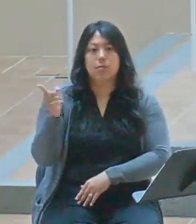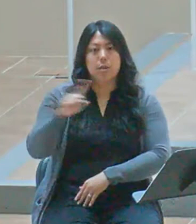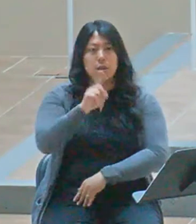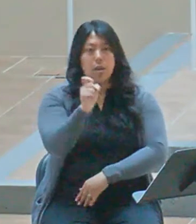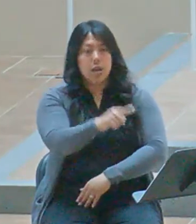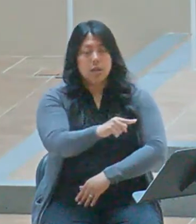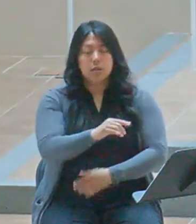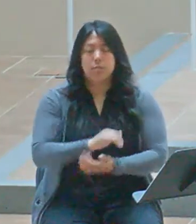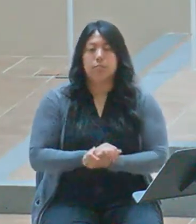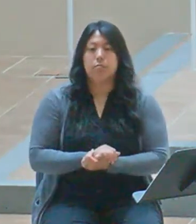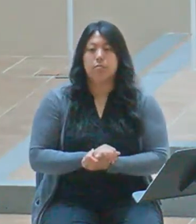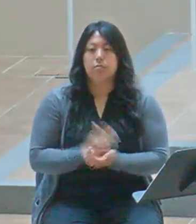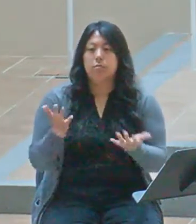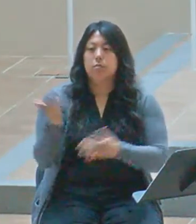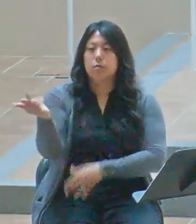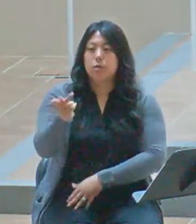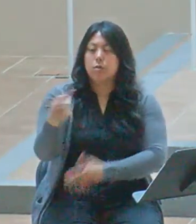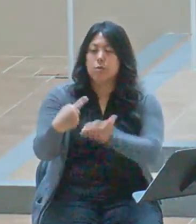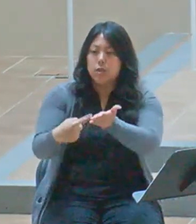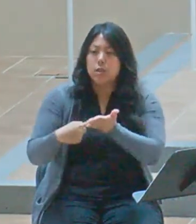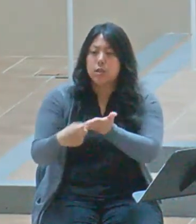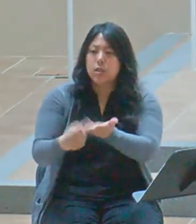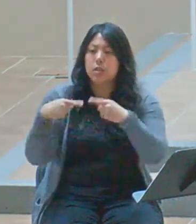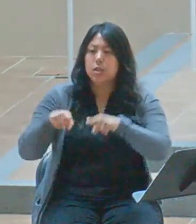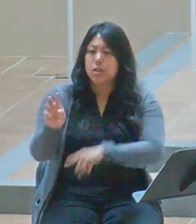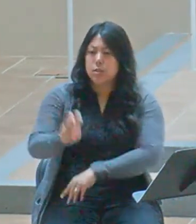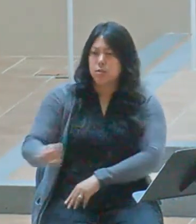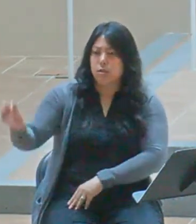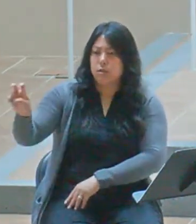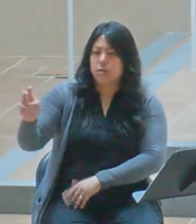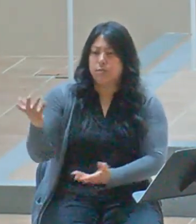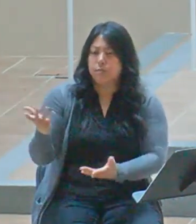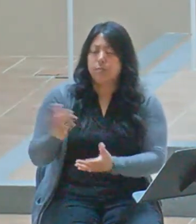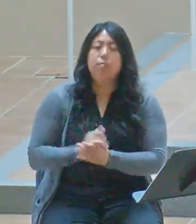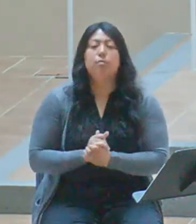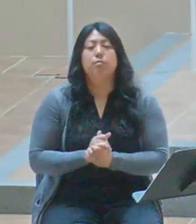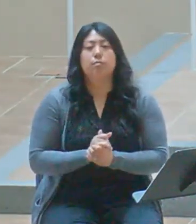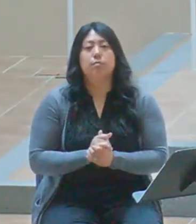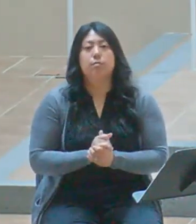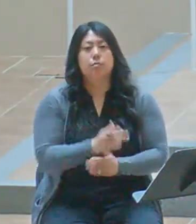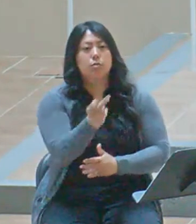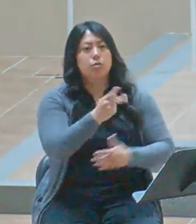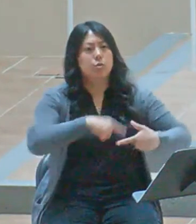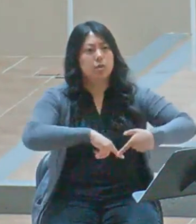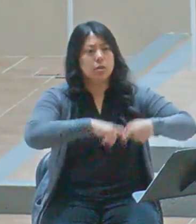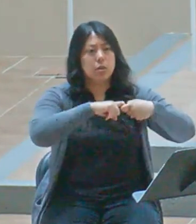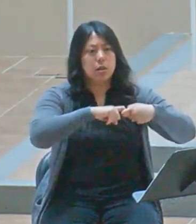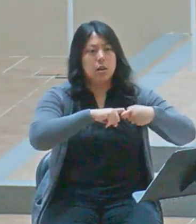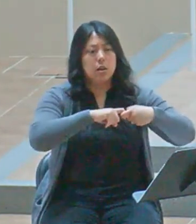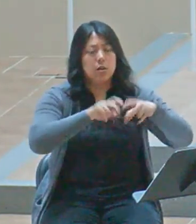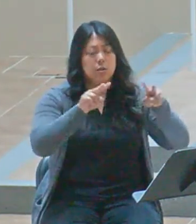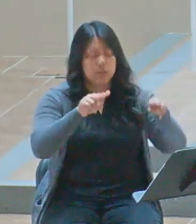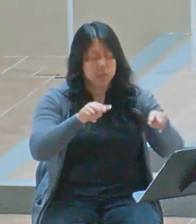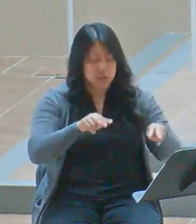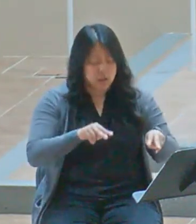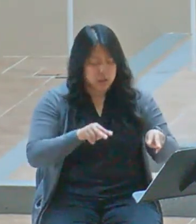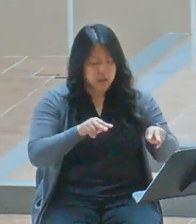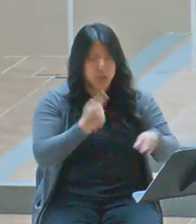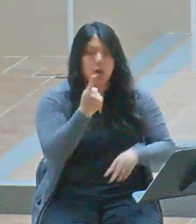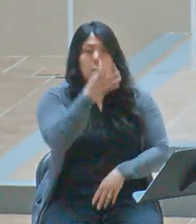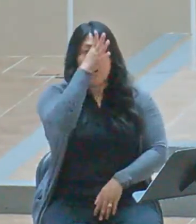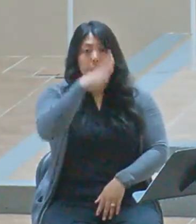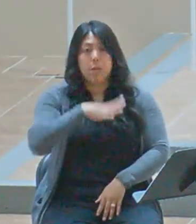them, "What are you discussing as you walk along?" They stopped, looking downcast.